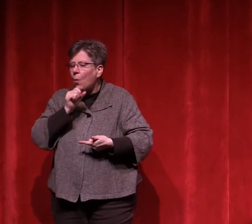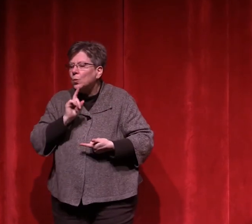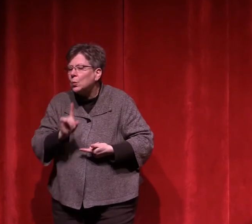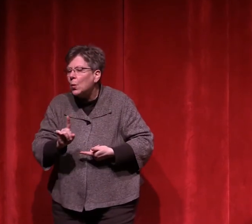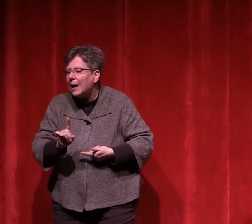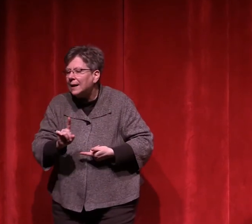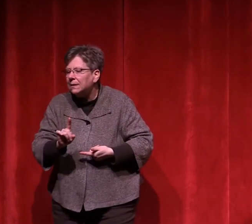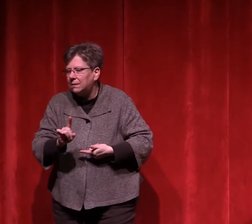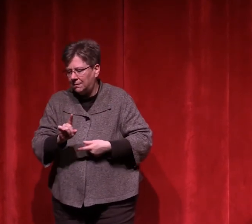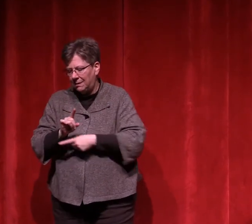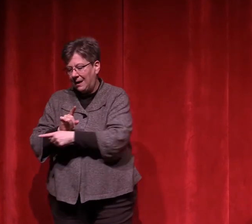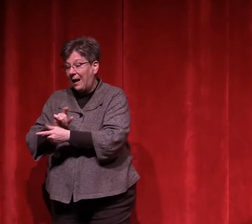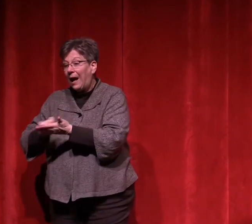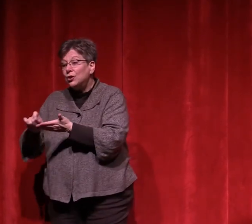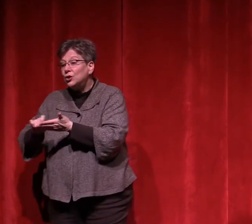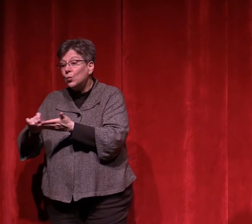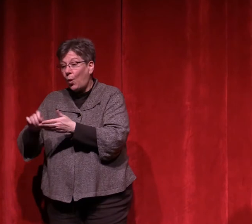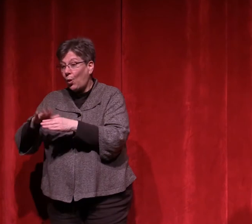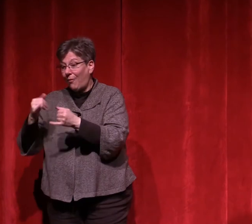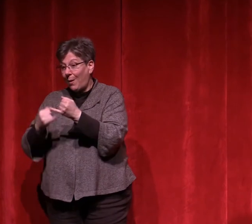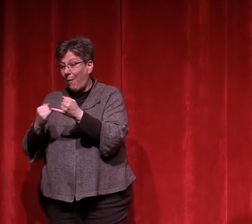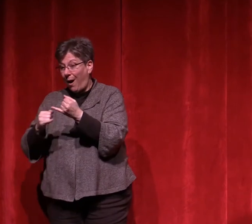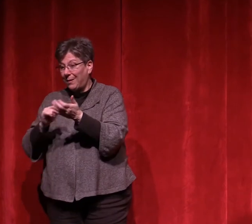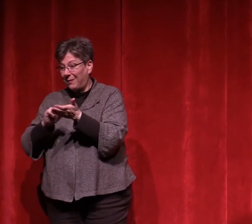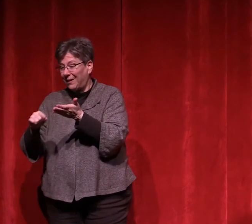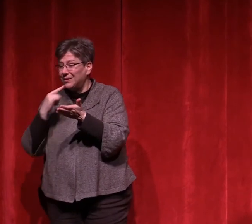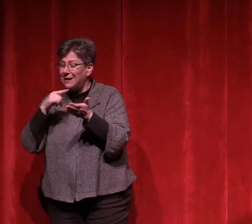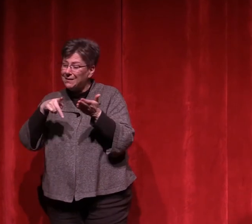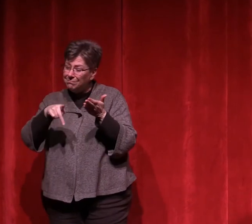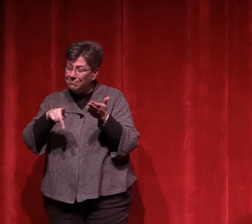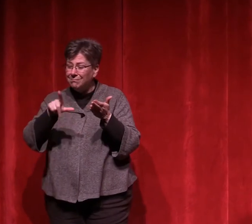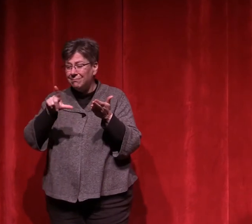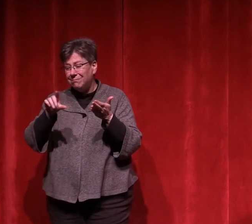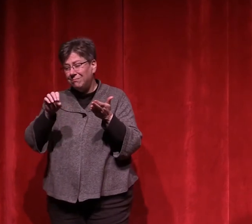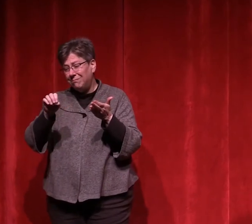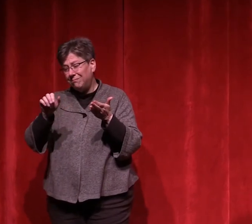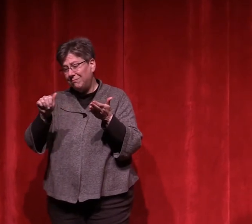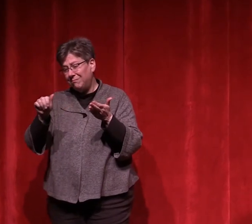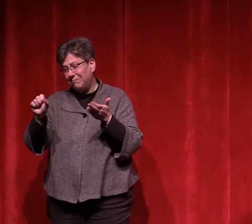letter, she wrote in big letters, "Please."